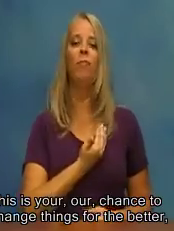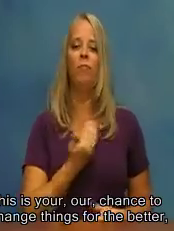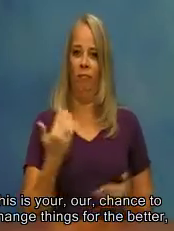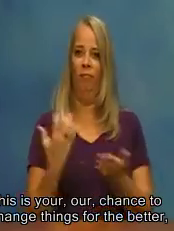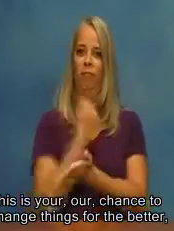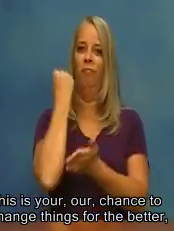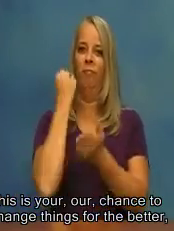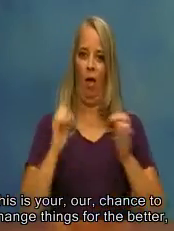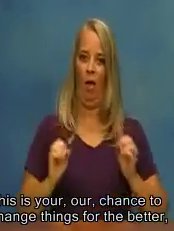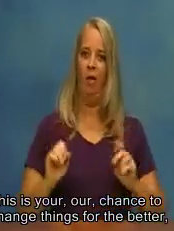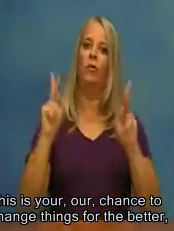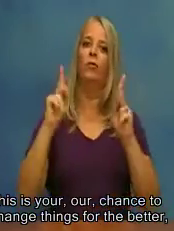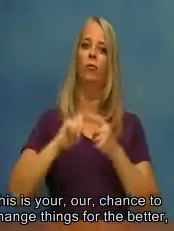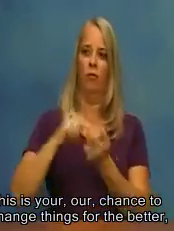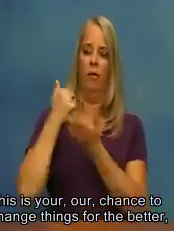Chance... To change things for the better.